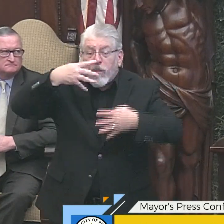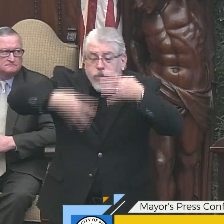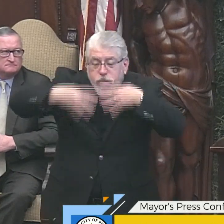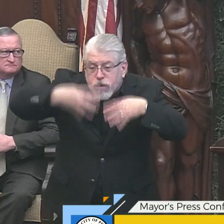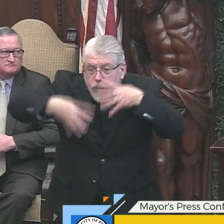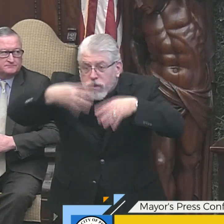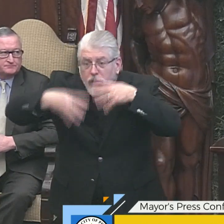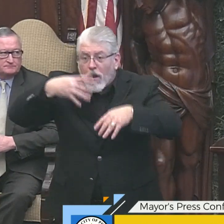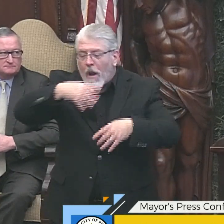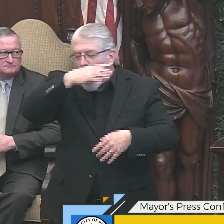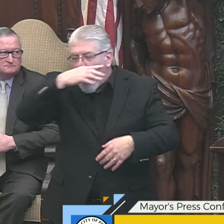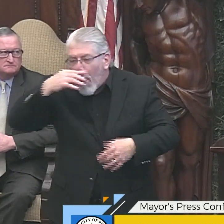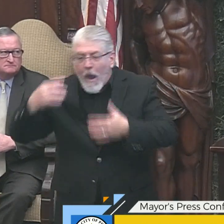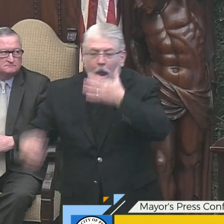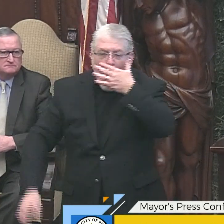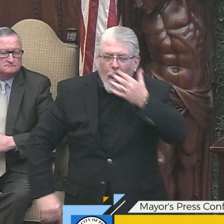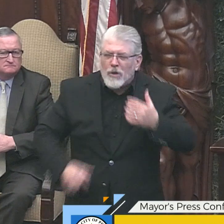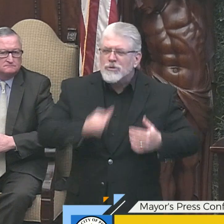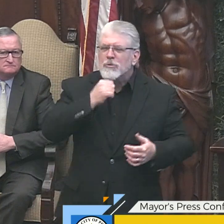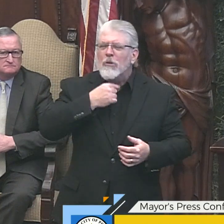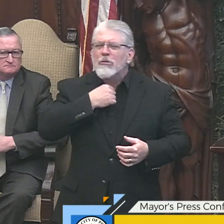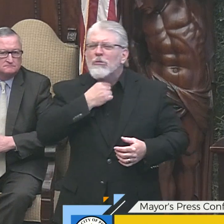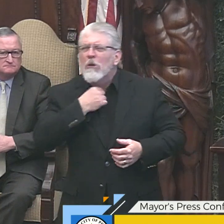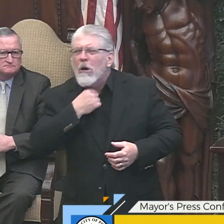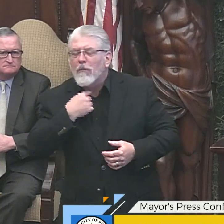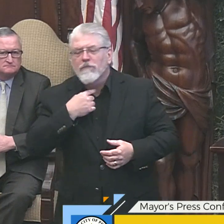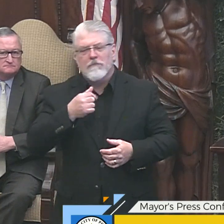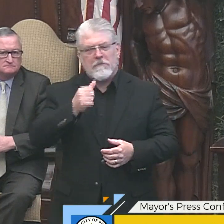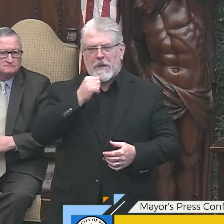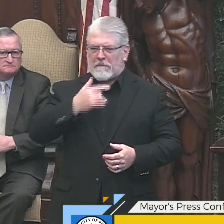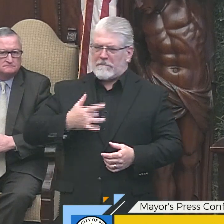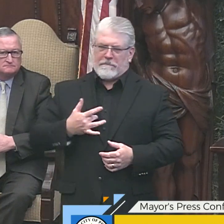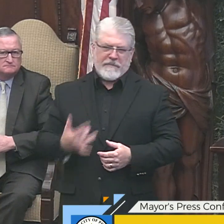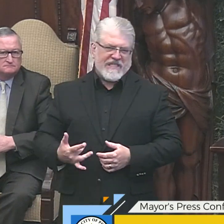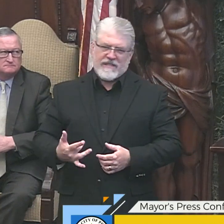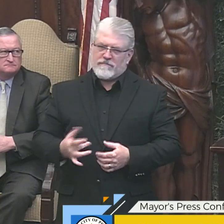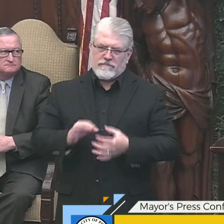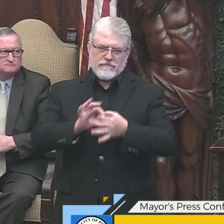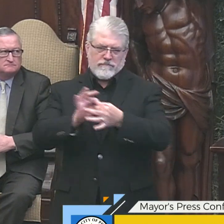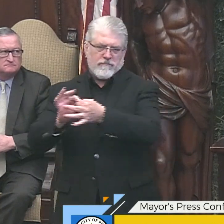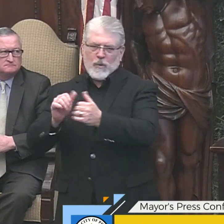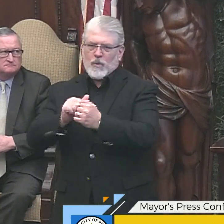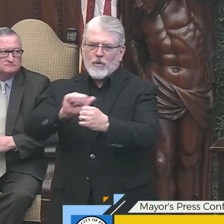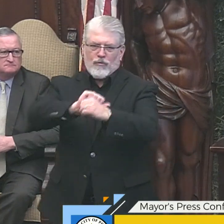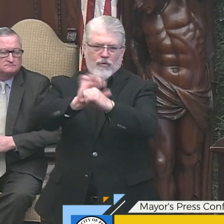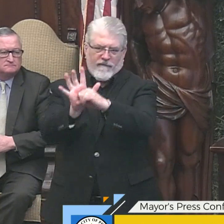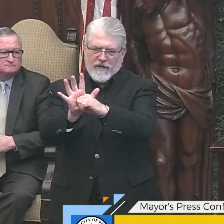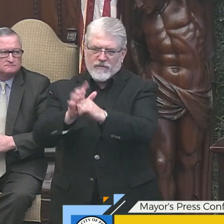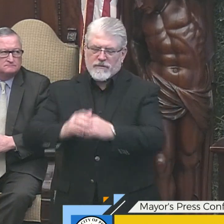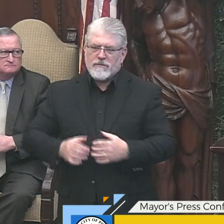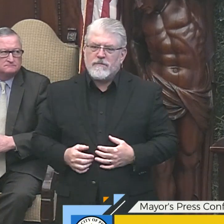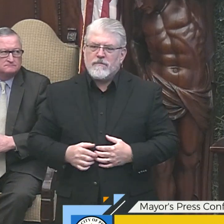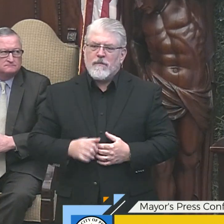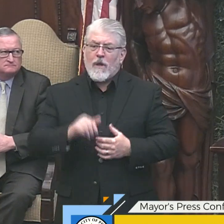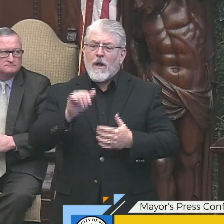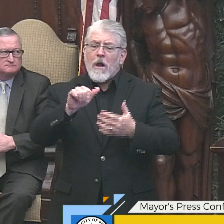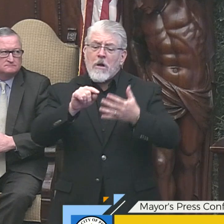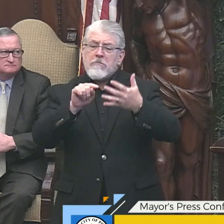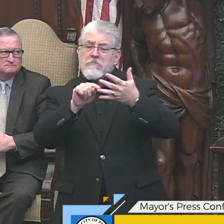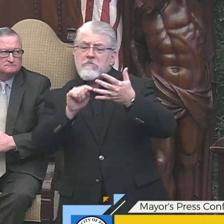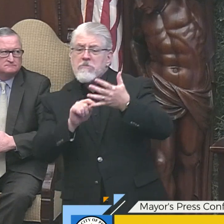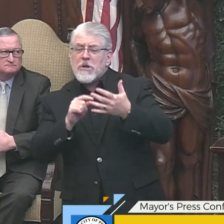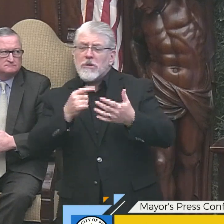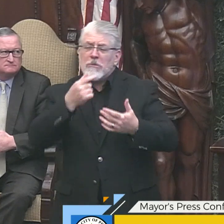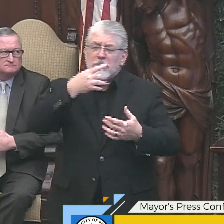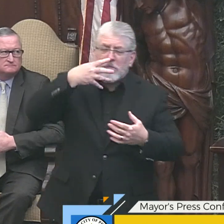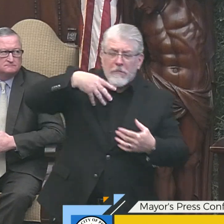Only 5% of people with this infection have a runny nose, and only 15% have a sore throat. So if you have a runny nose and a sore throat, you probably do not have this infection.